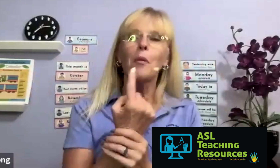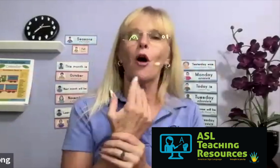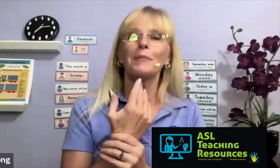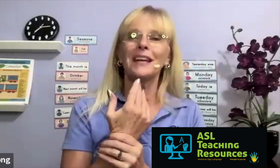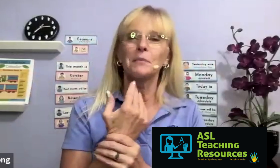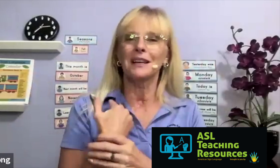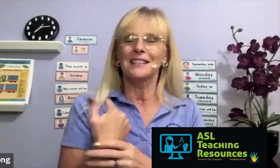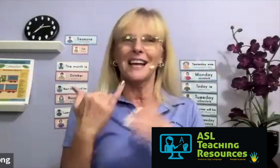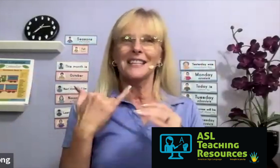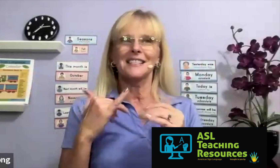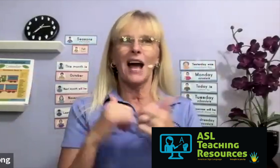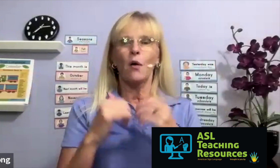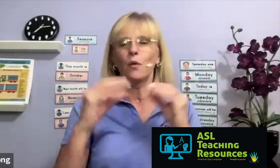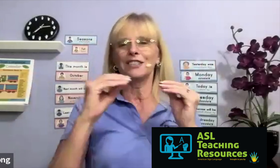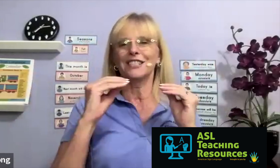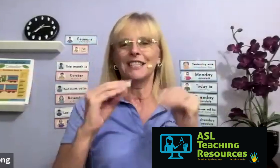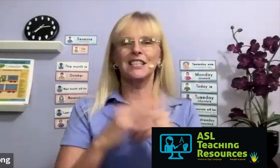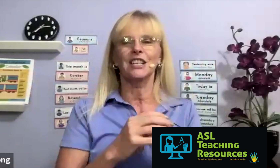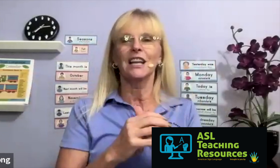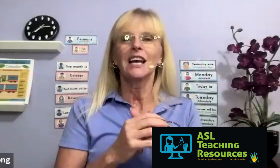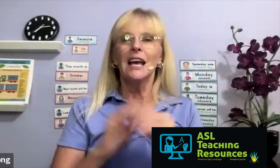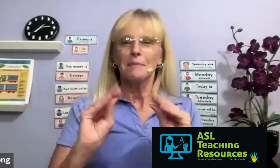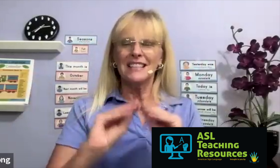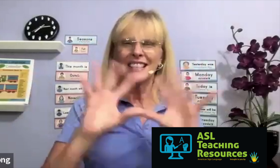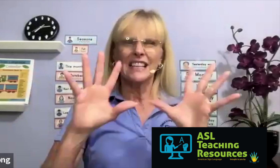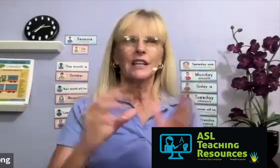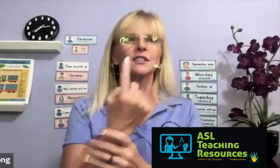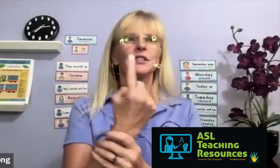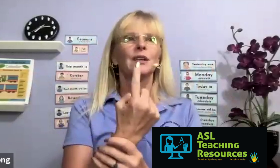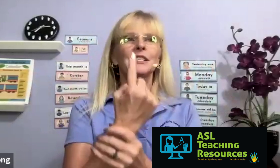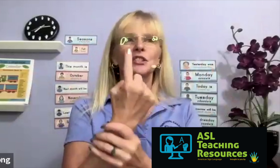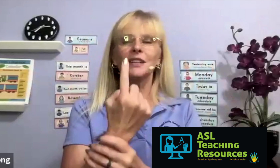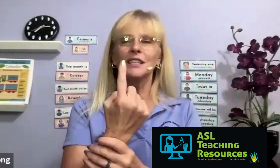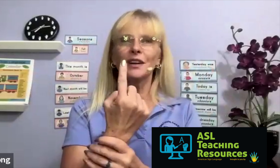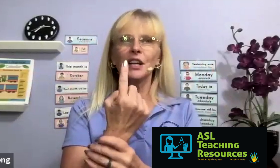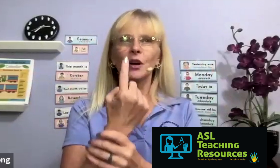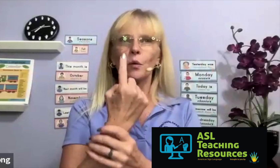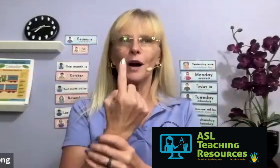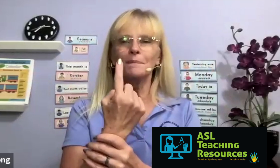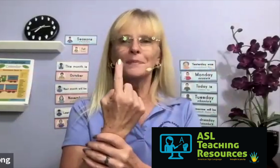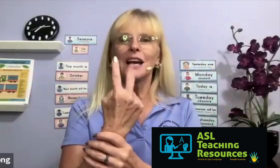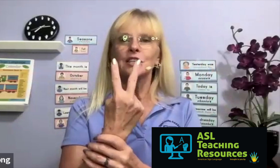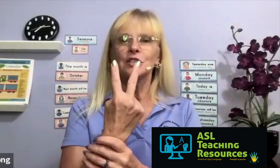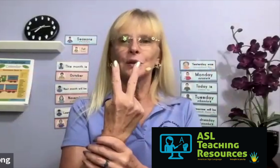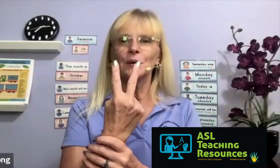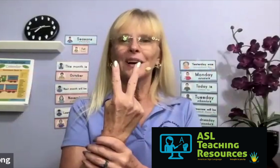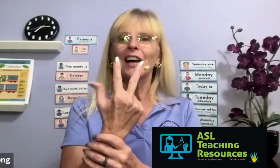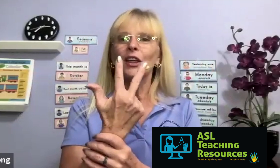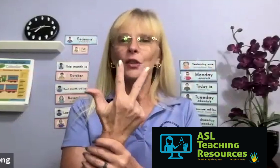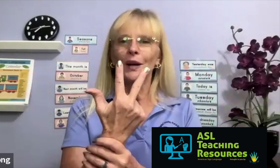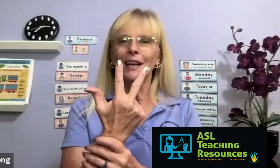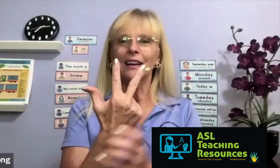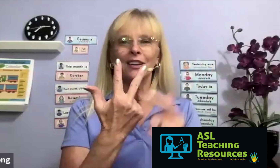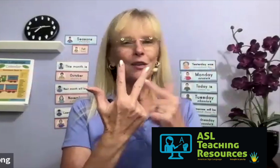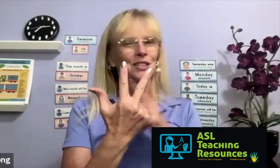palm in because that's how we just teach it. Makes it clear. So let's do this right here. 1, 2, 3. Now notice